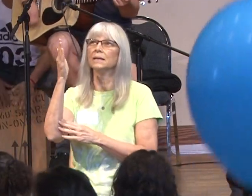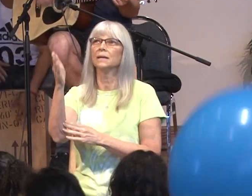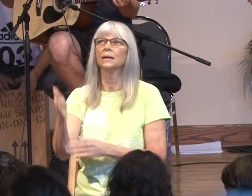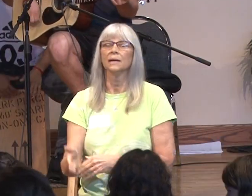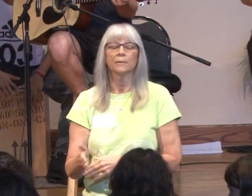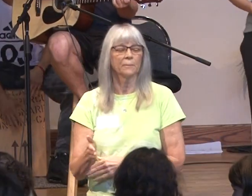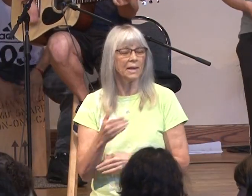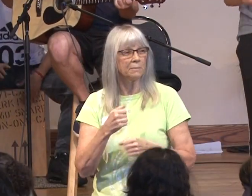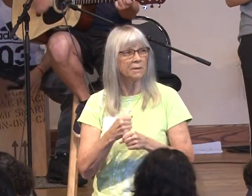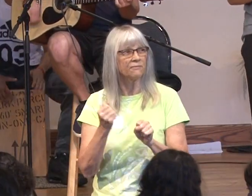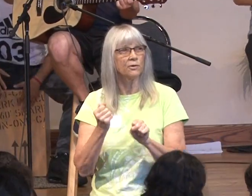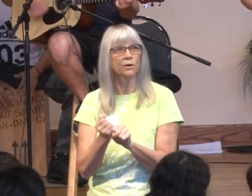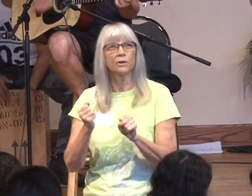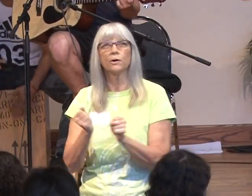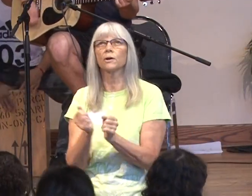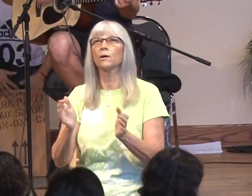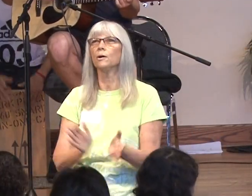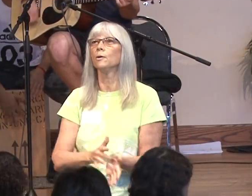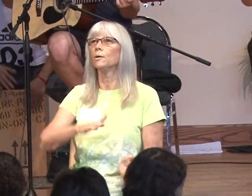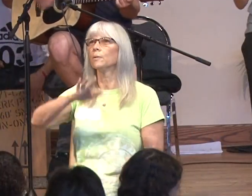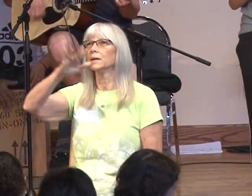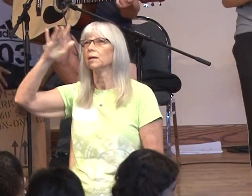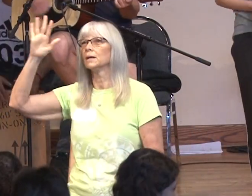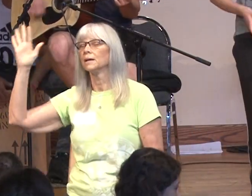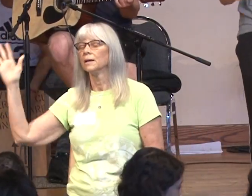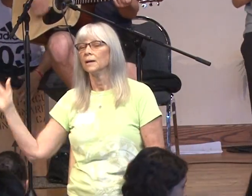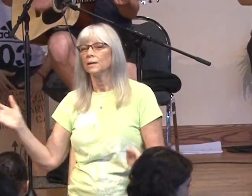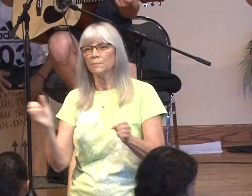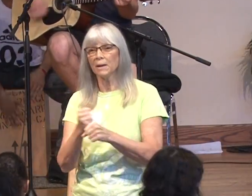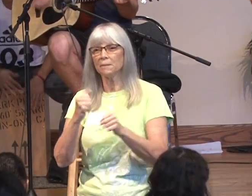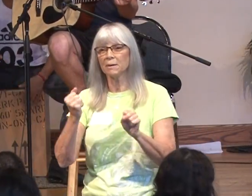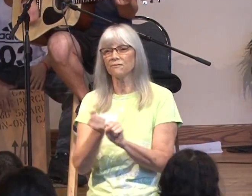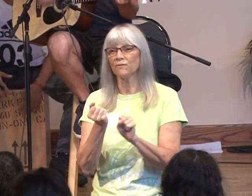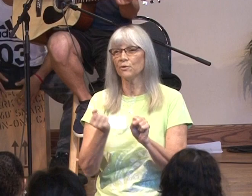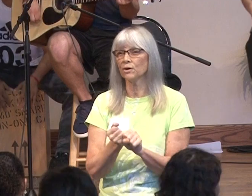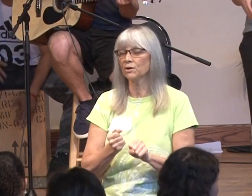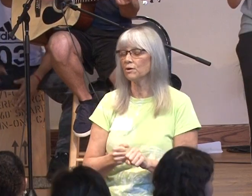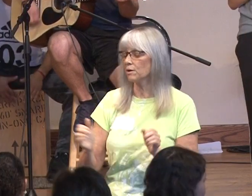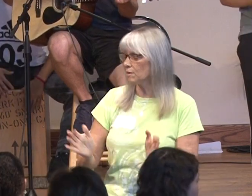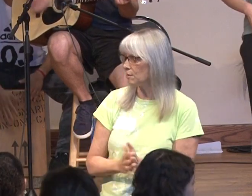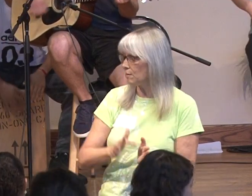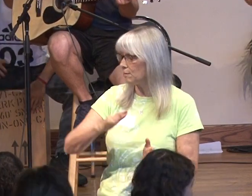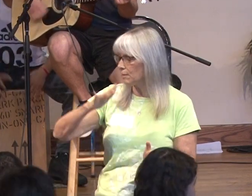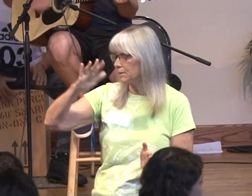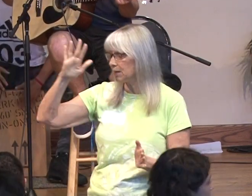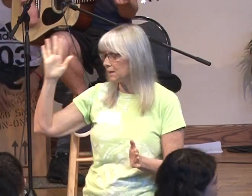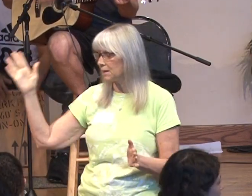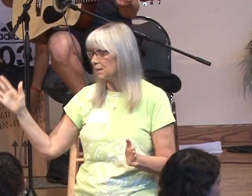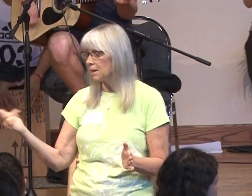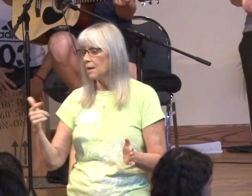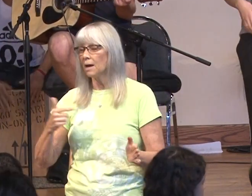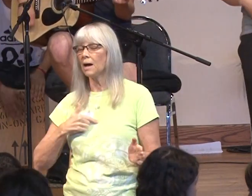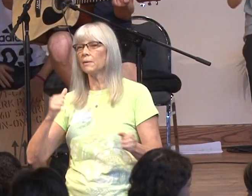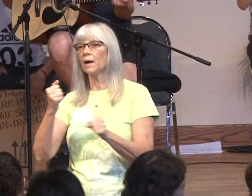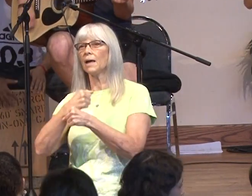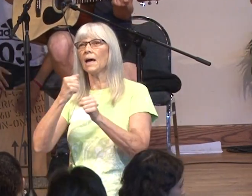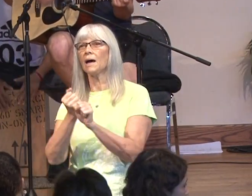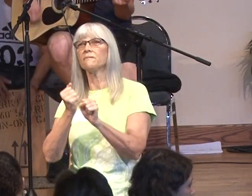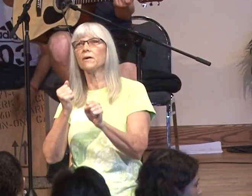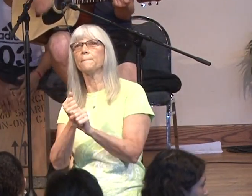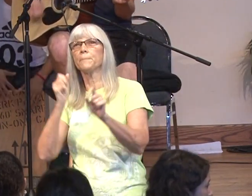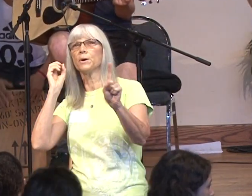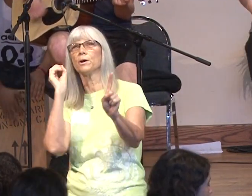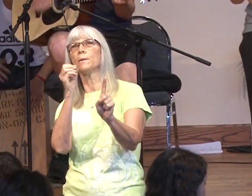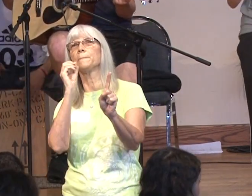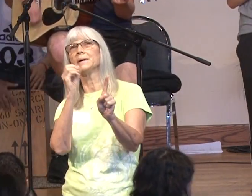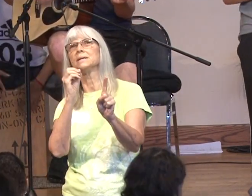destiny. You made me for your glory. You made me for your glory. And now I